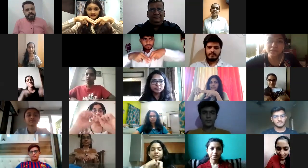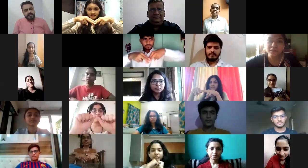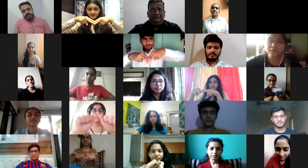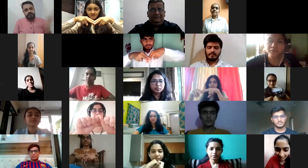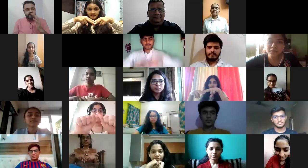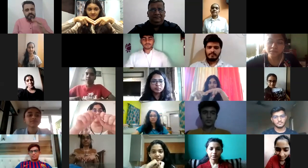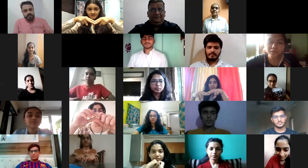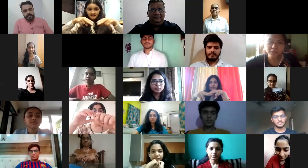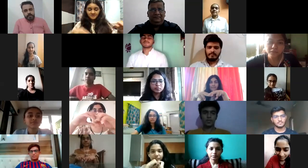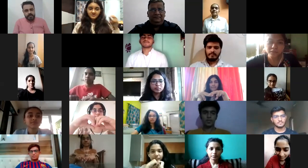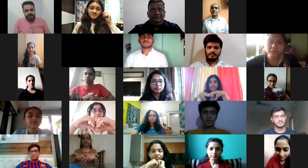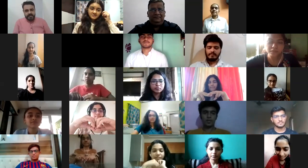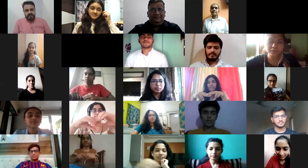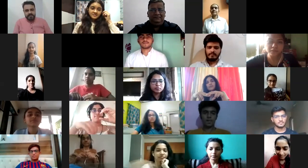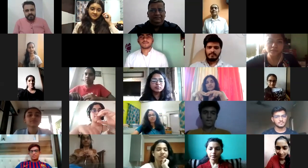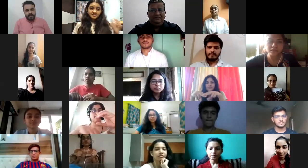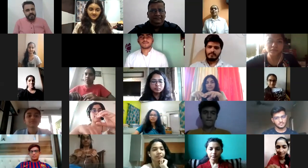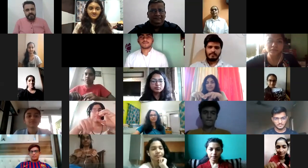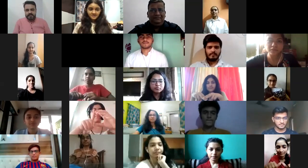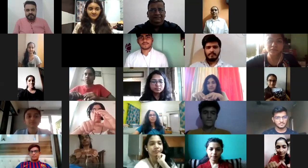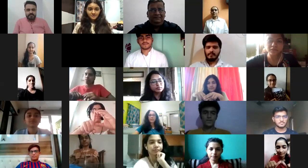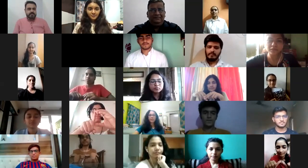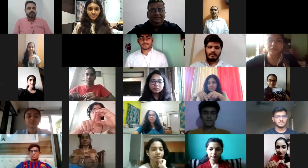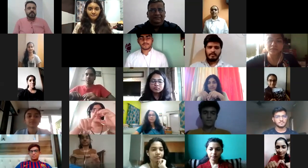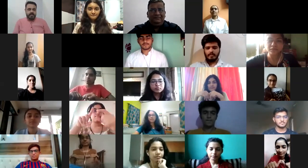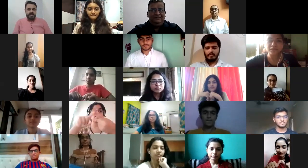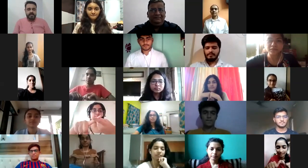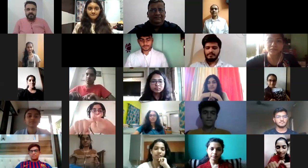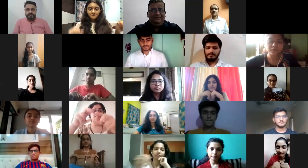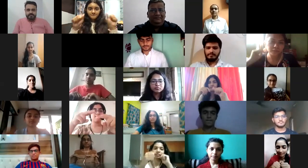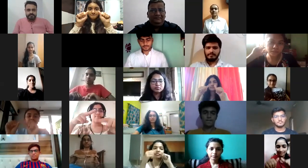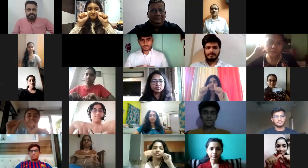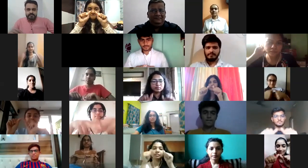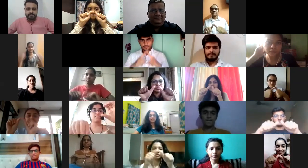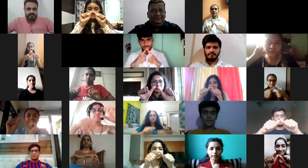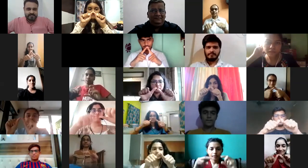Can we revise from A to F again quickly? Okay, A.